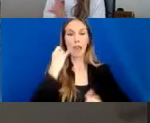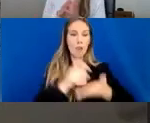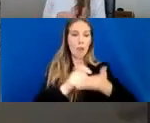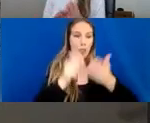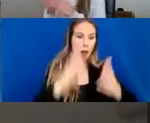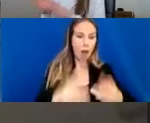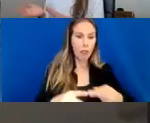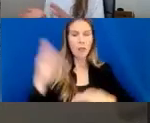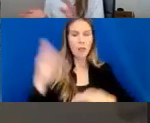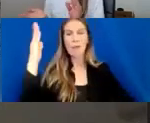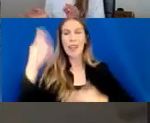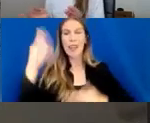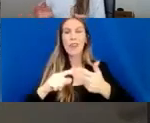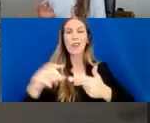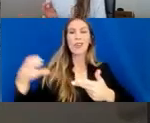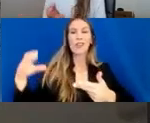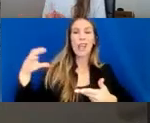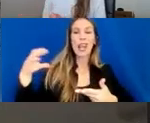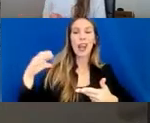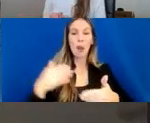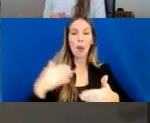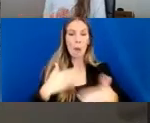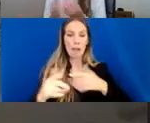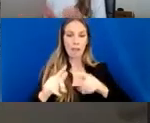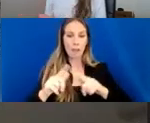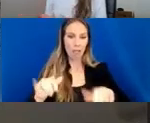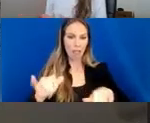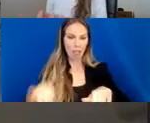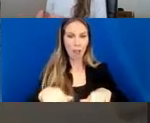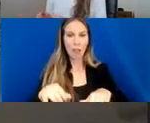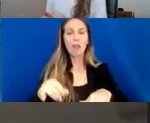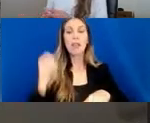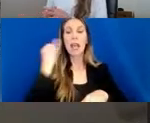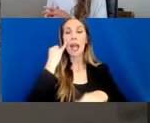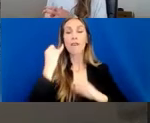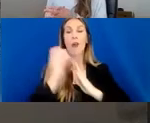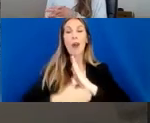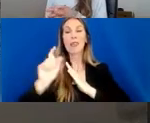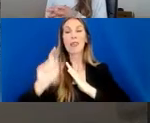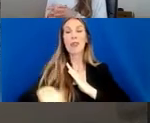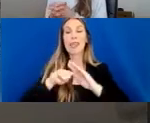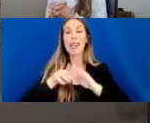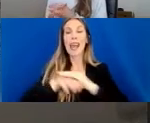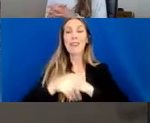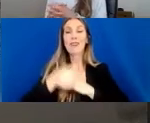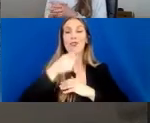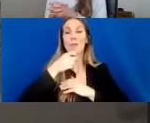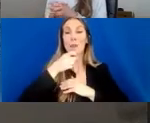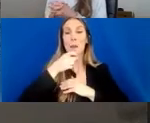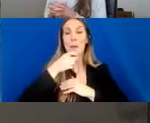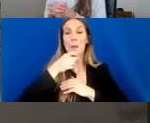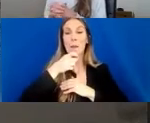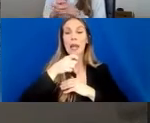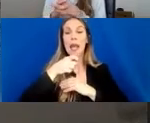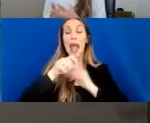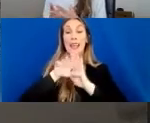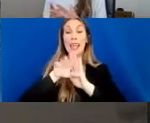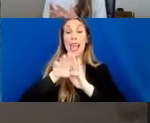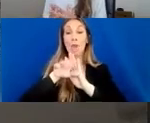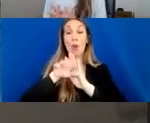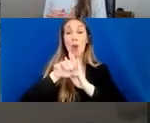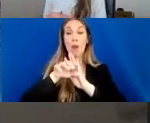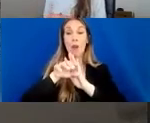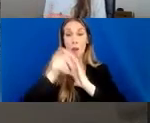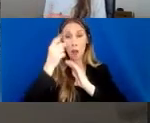presenter, chair, discussant, if you need to automatically have access to your microphone and camera, you will be in the same